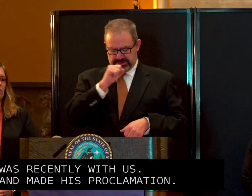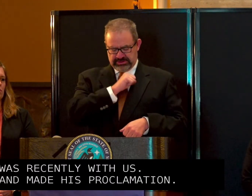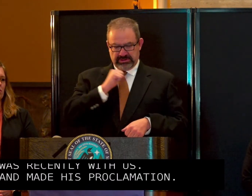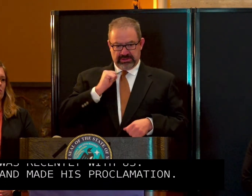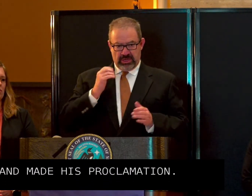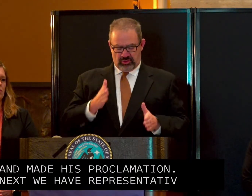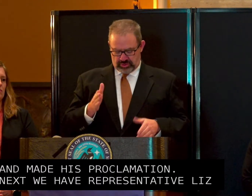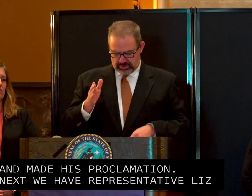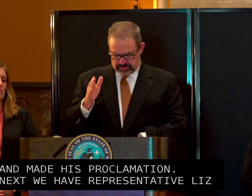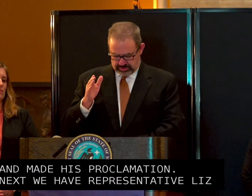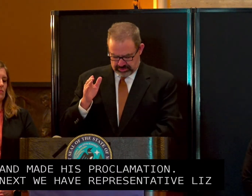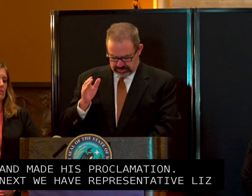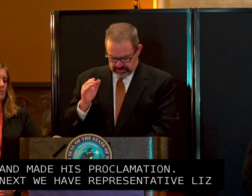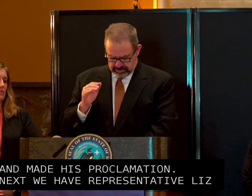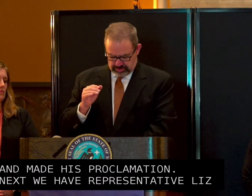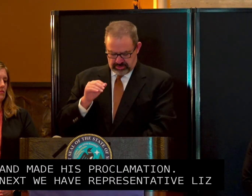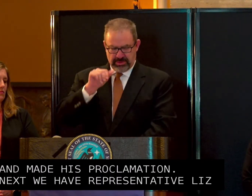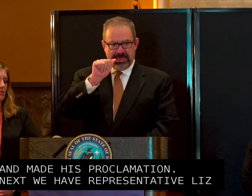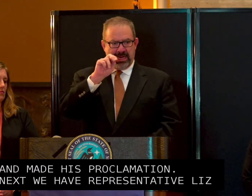Reyer,